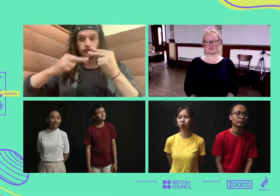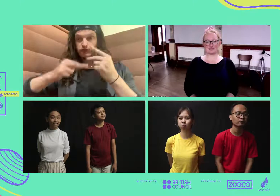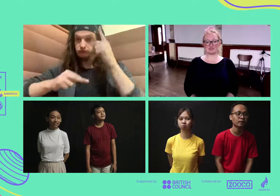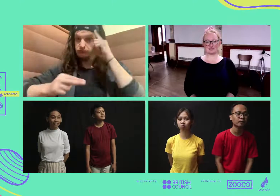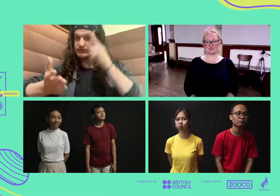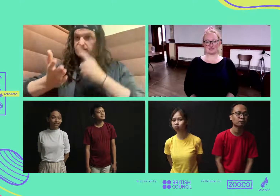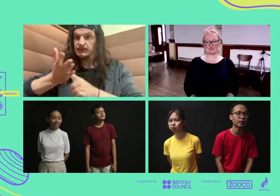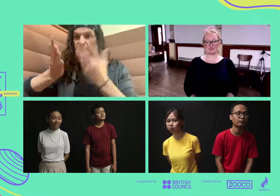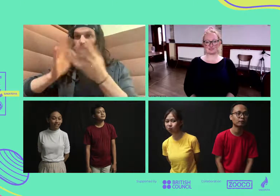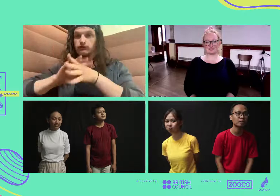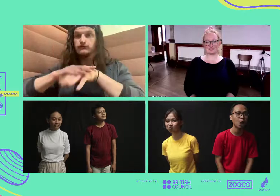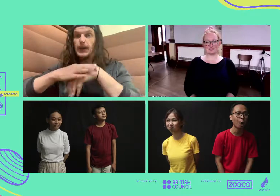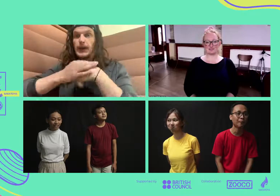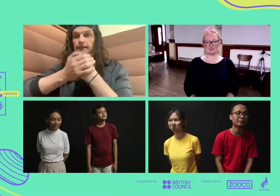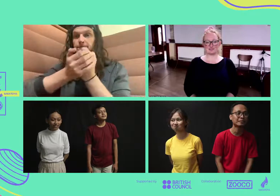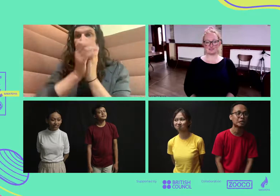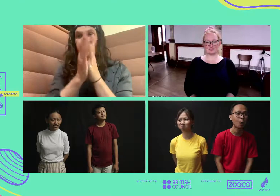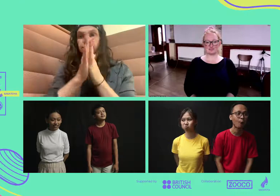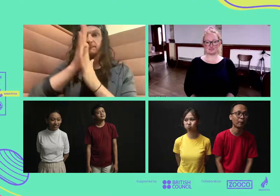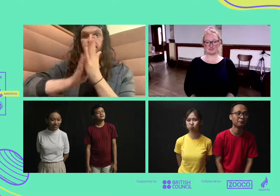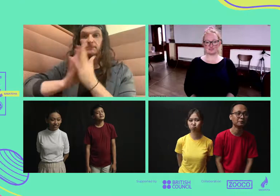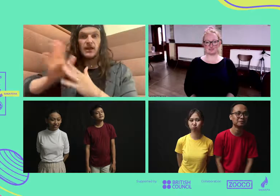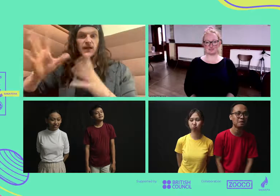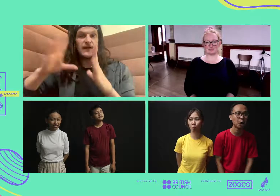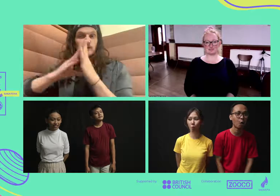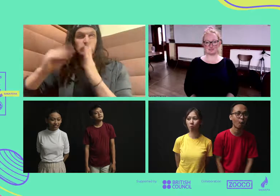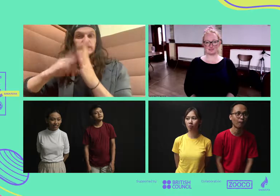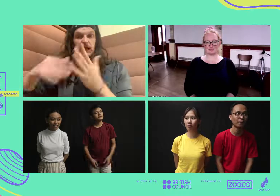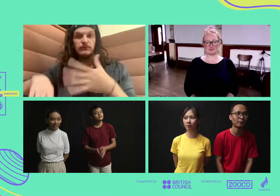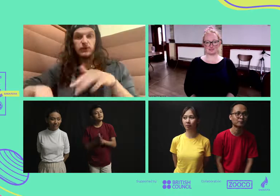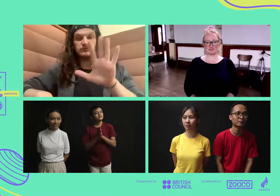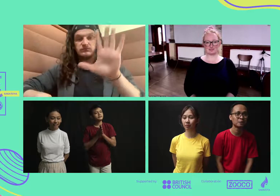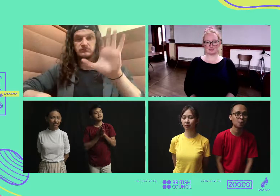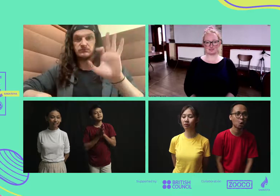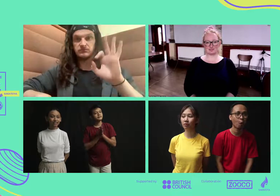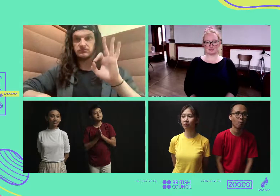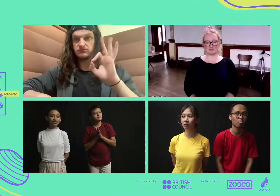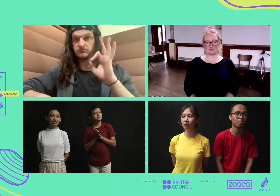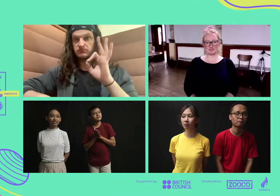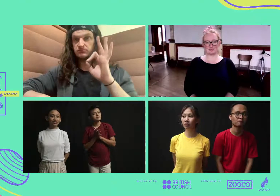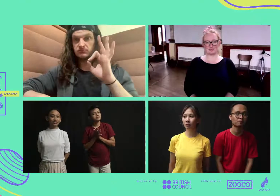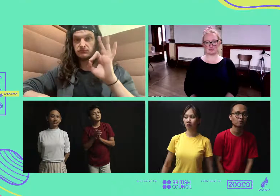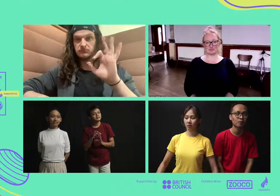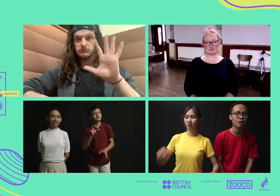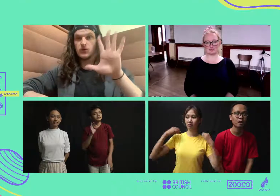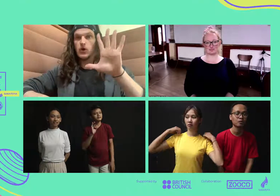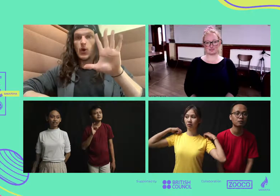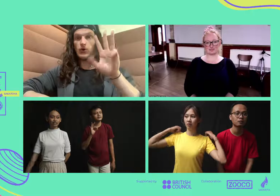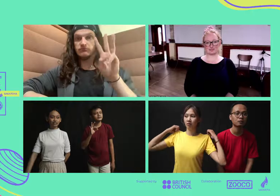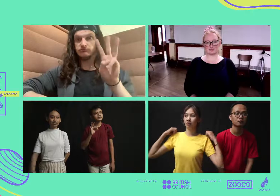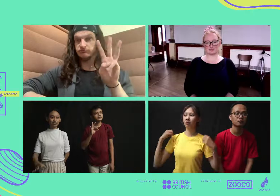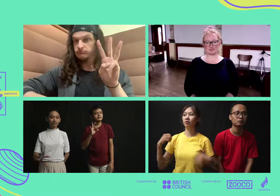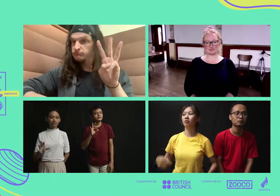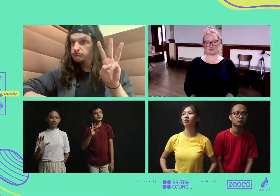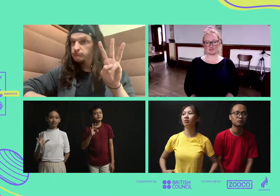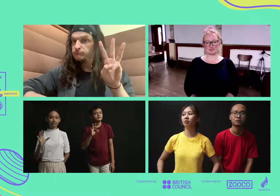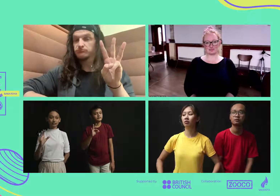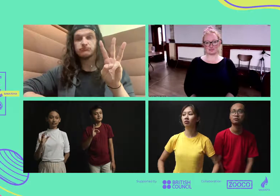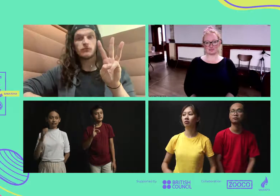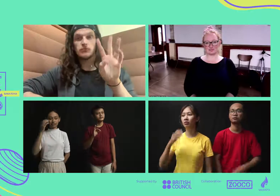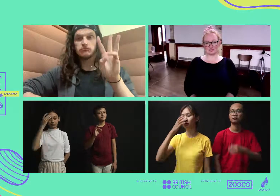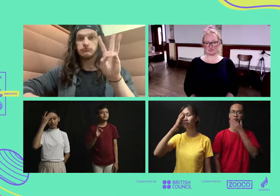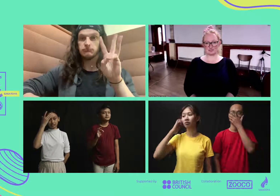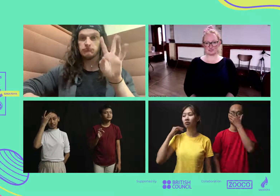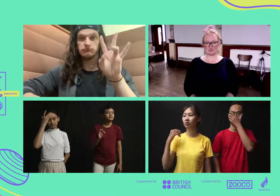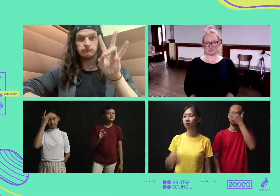Okay, so I want each of you to decide on a hand shape. So we call it a hand shape. So for example, I'm putting